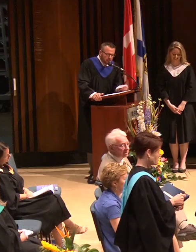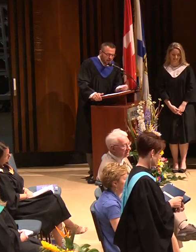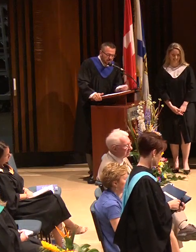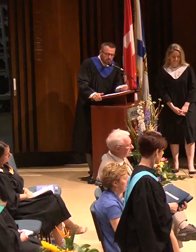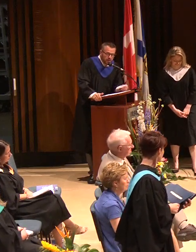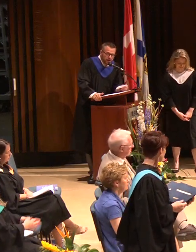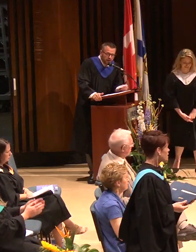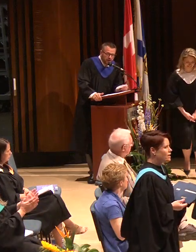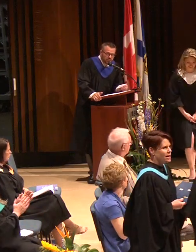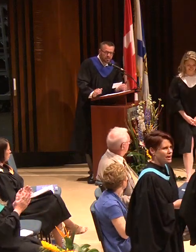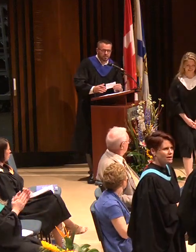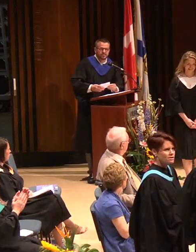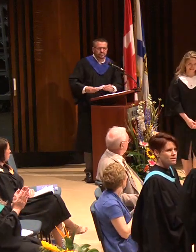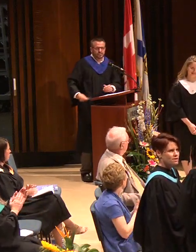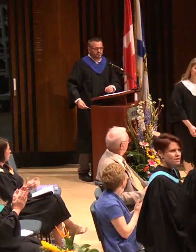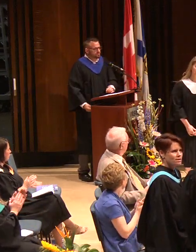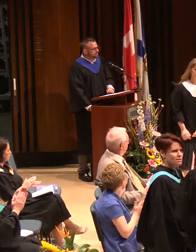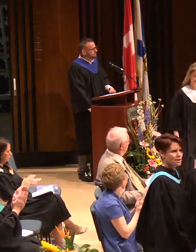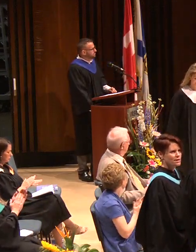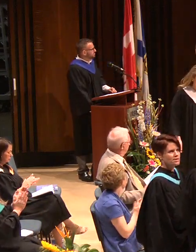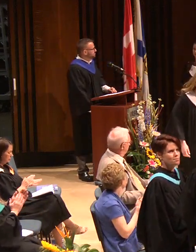Allison Prott with honors.